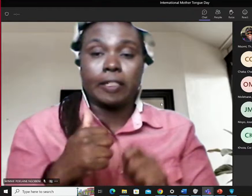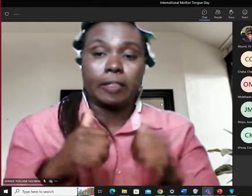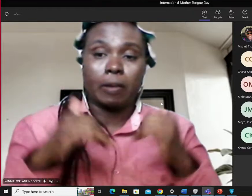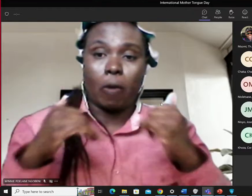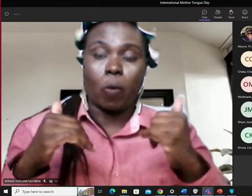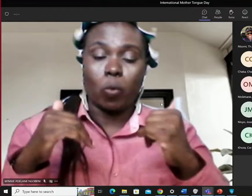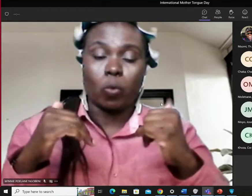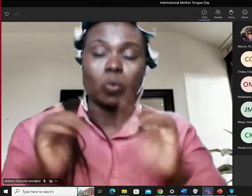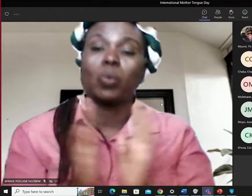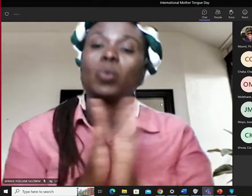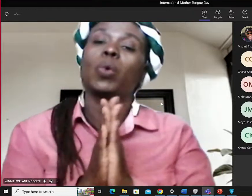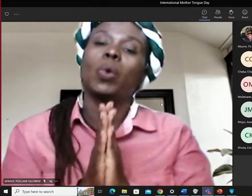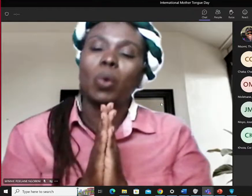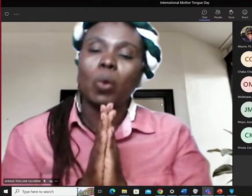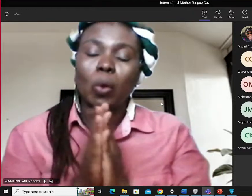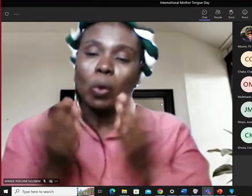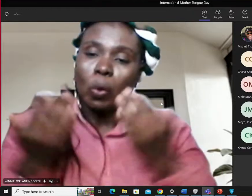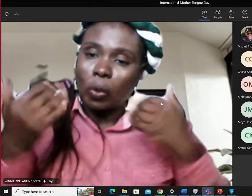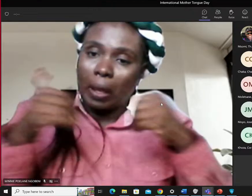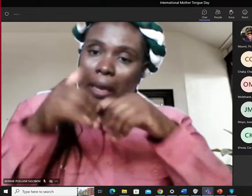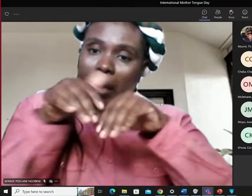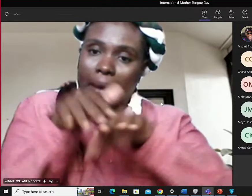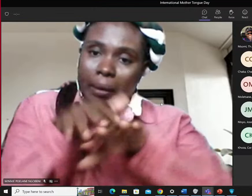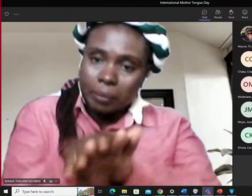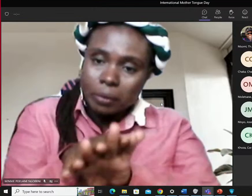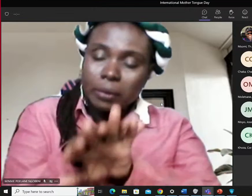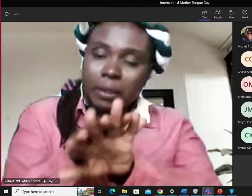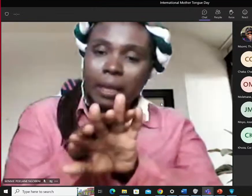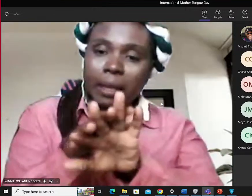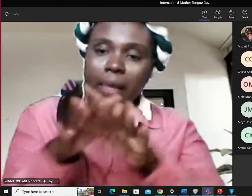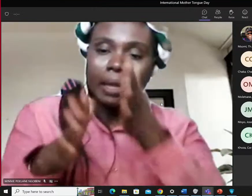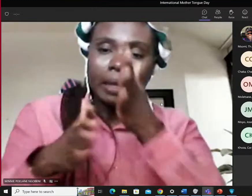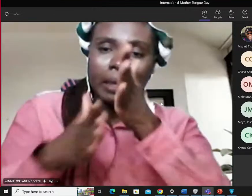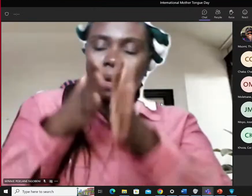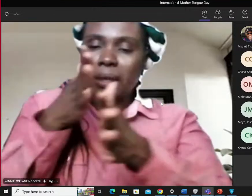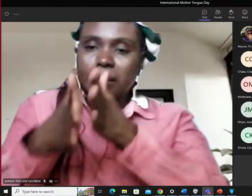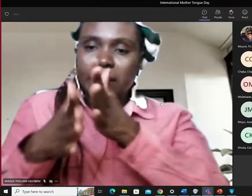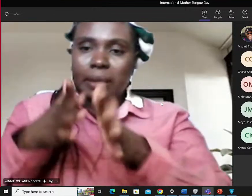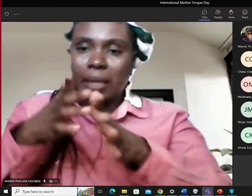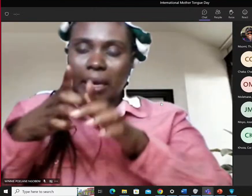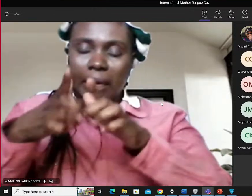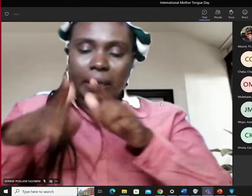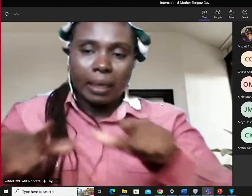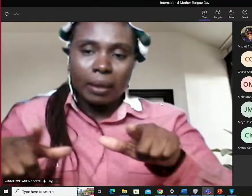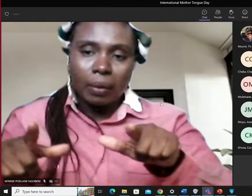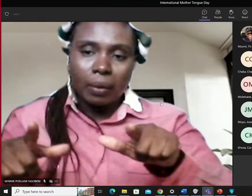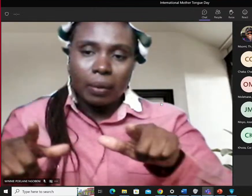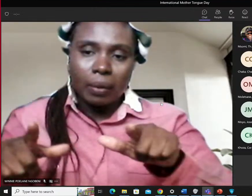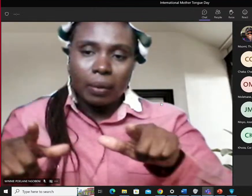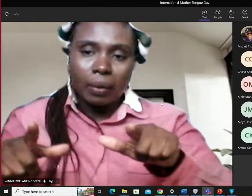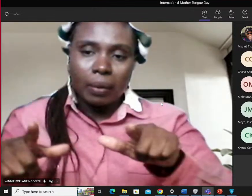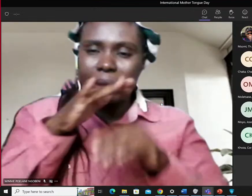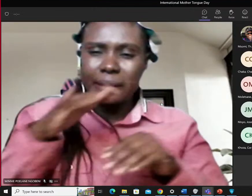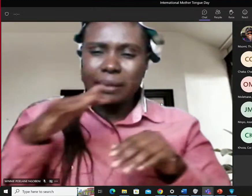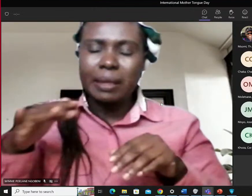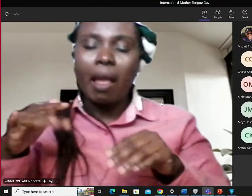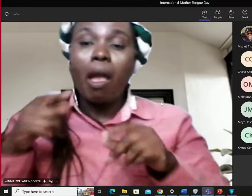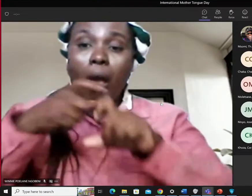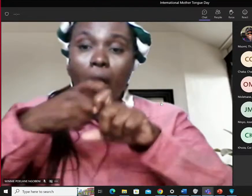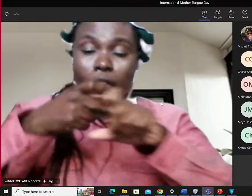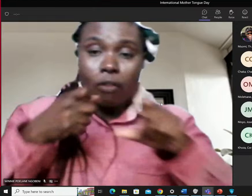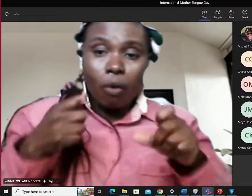And together with signing and one-hand finger spelling from both sides.